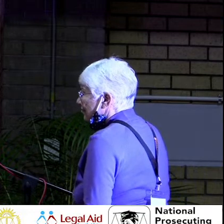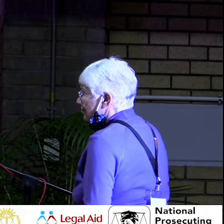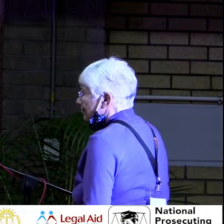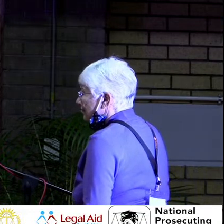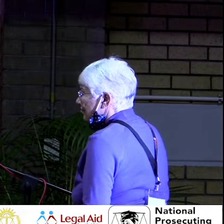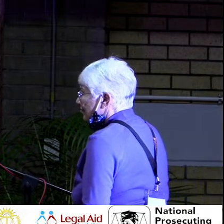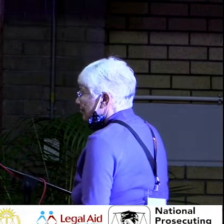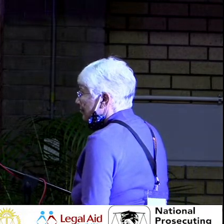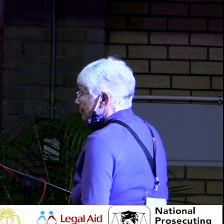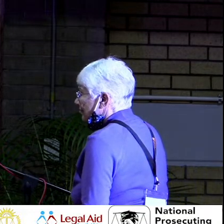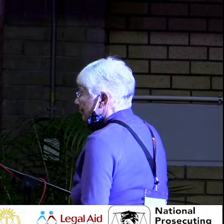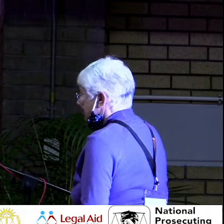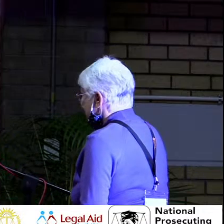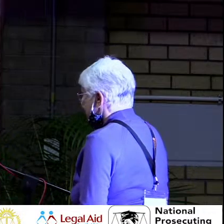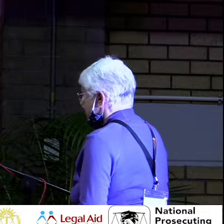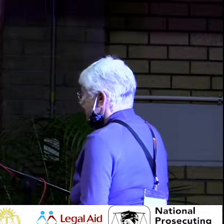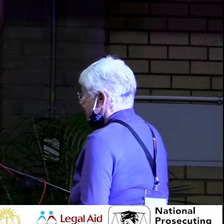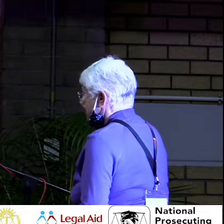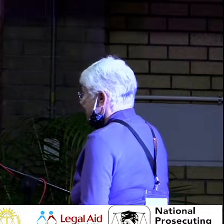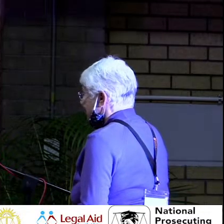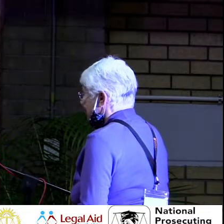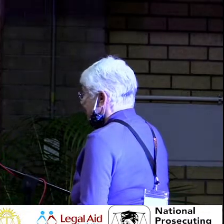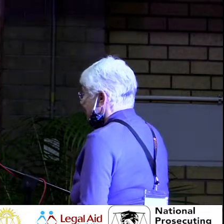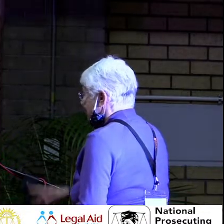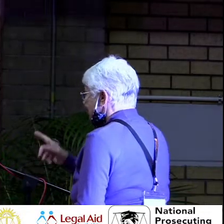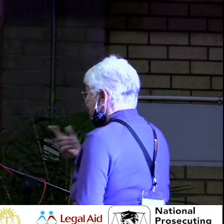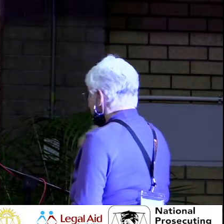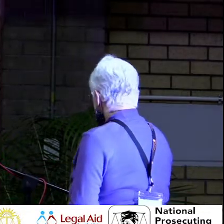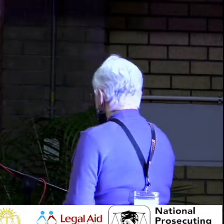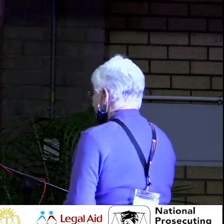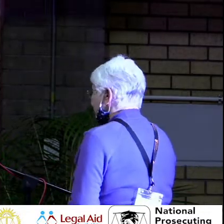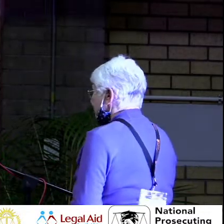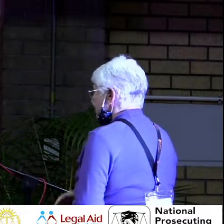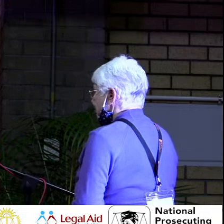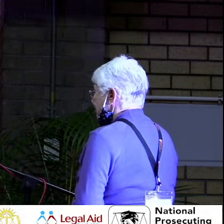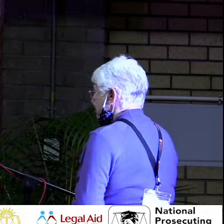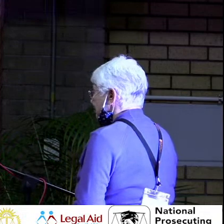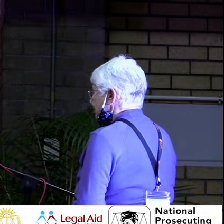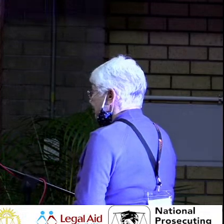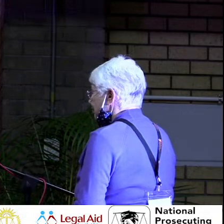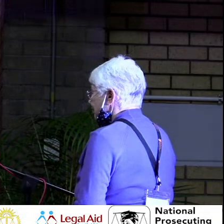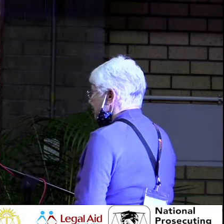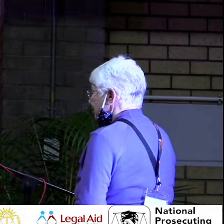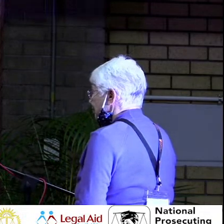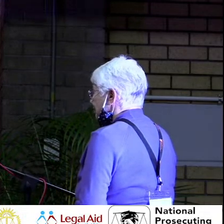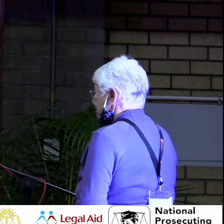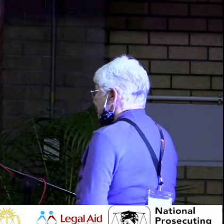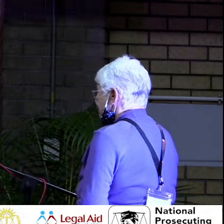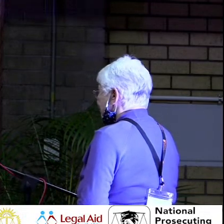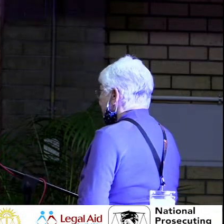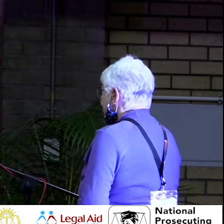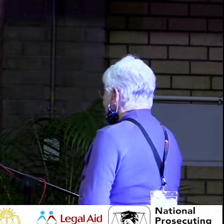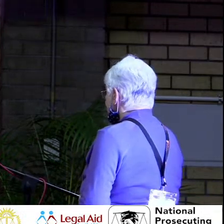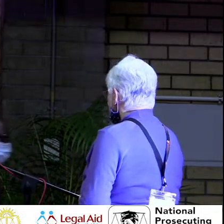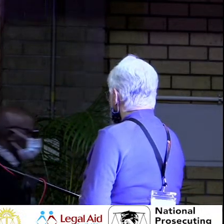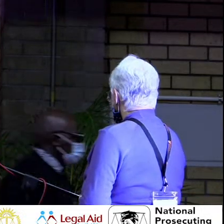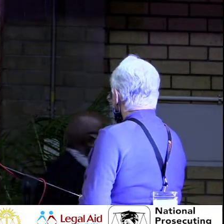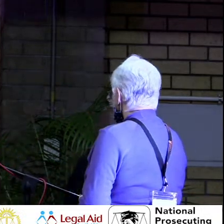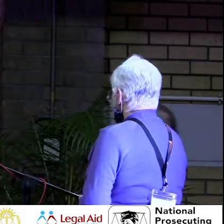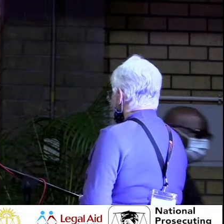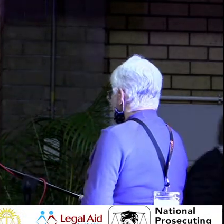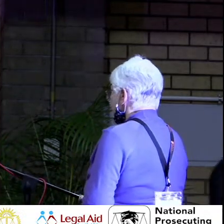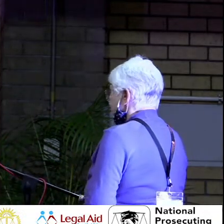Can I now hear from someone who is very close to your hearts, the